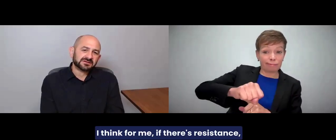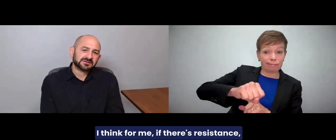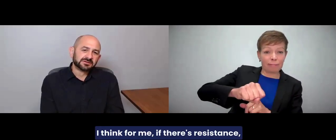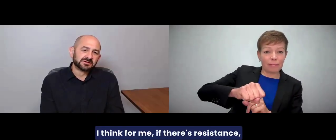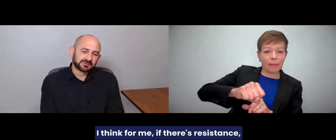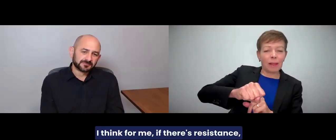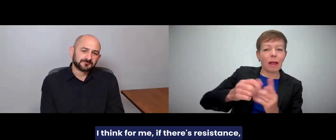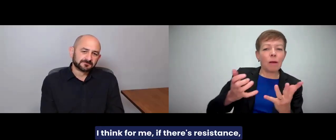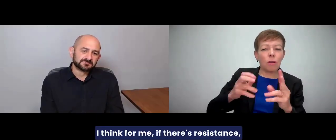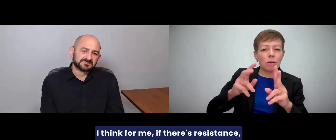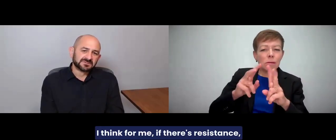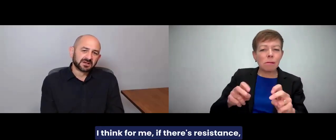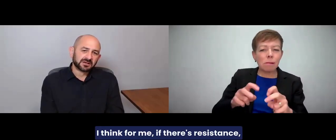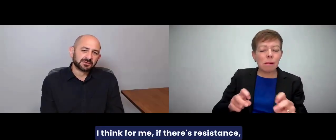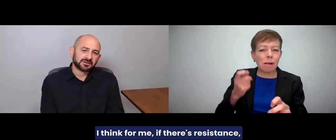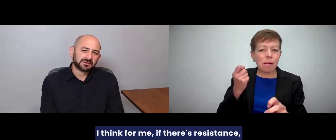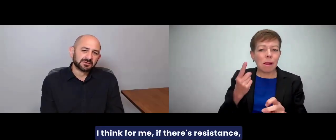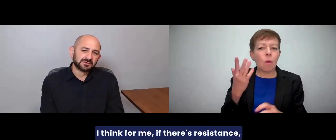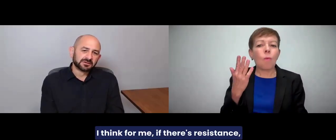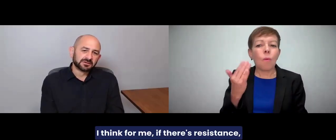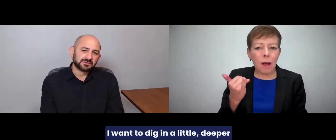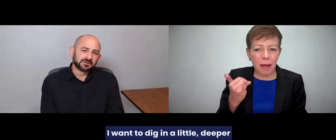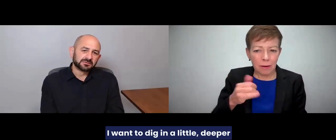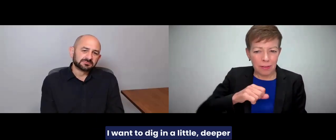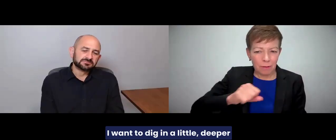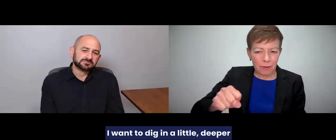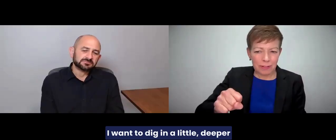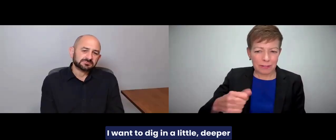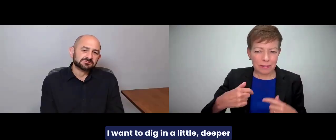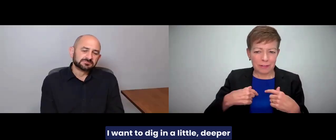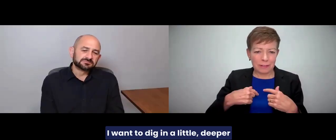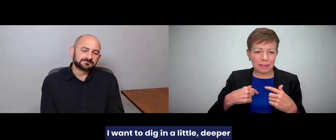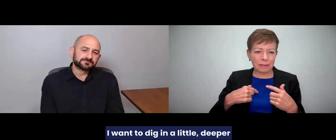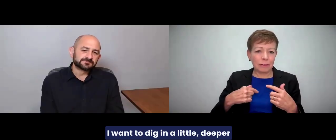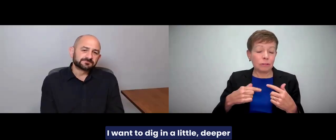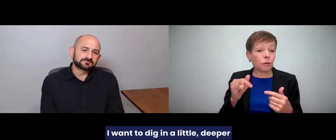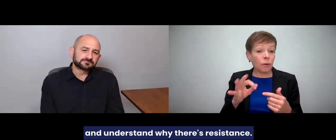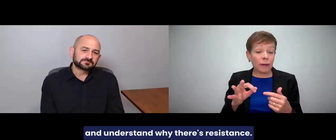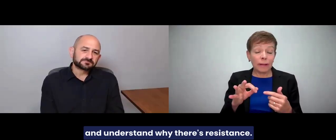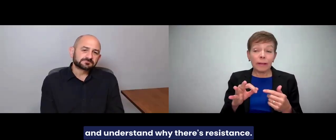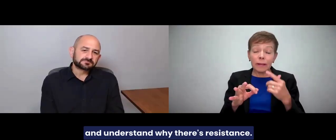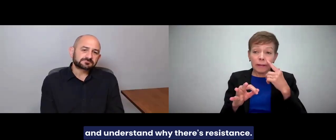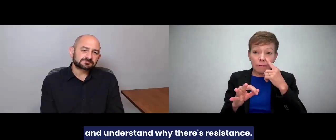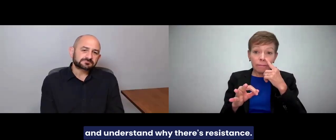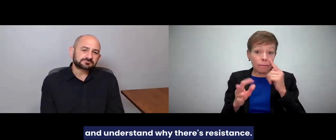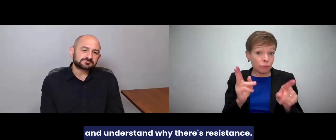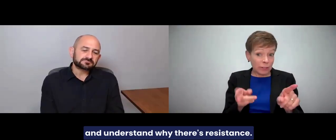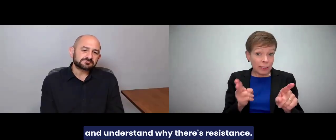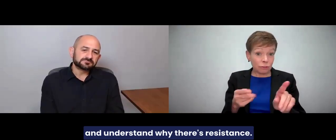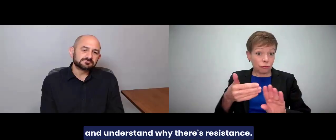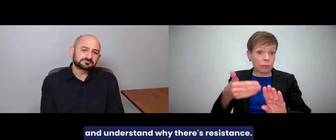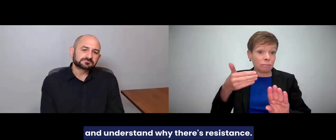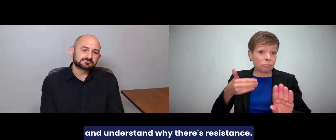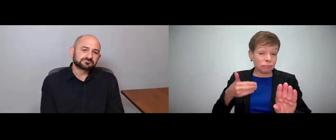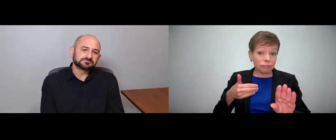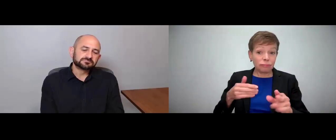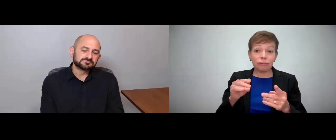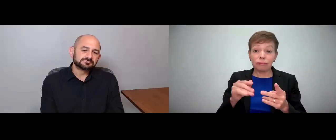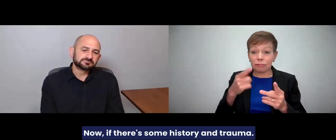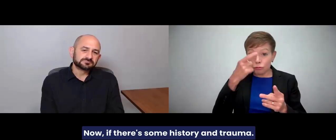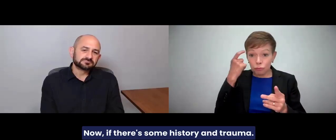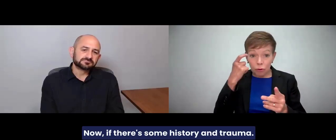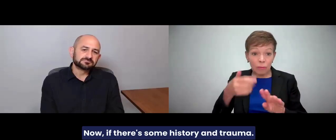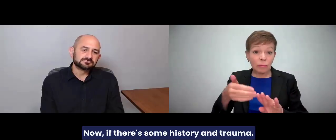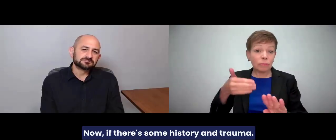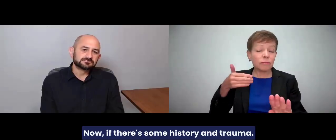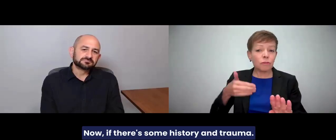I think for me, if there's resistance, I want to dig in a little deeper and understand why there's resistance.